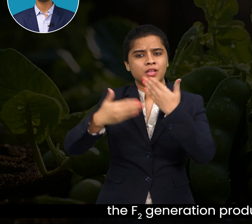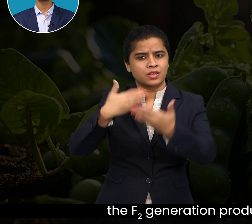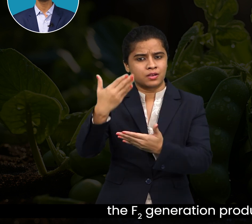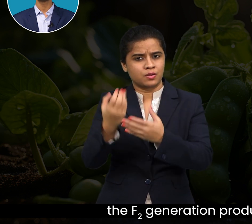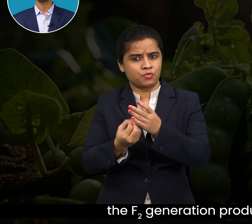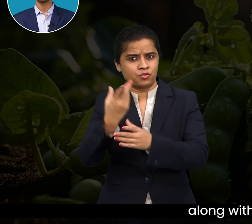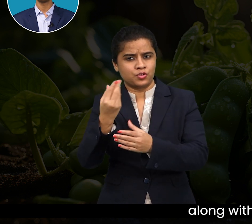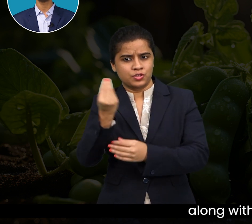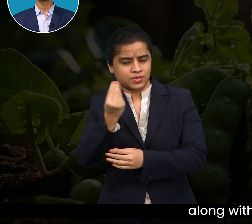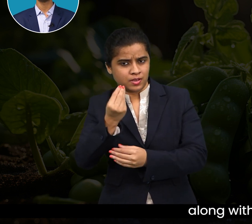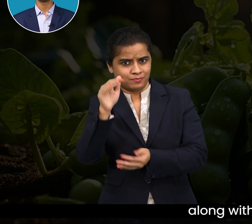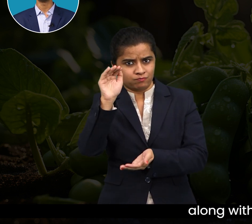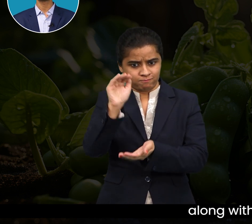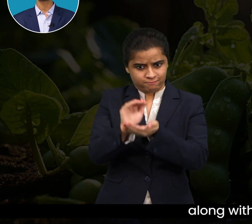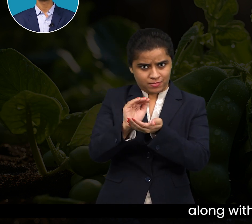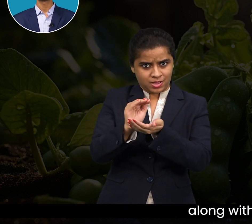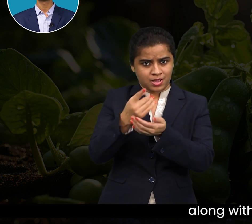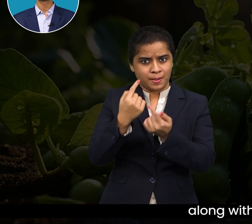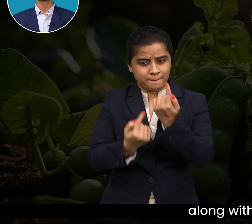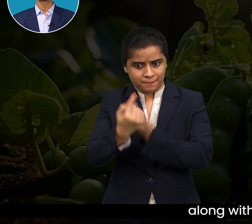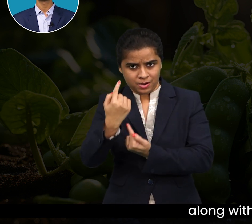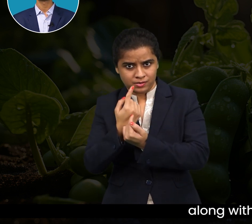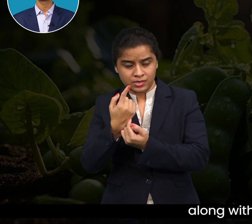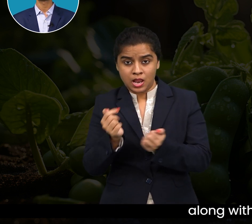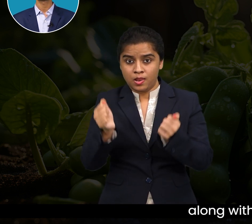dwarf plants along with tall plants.